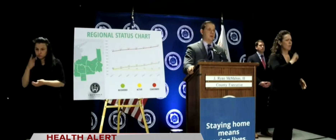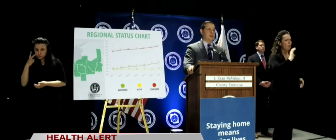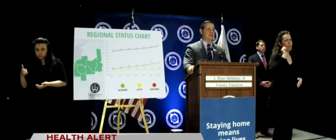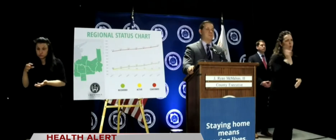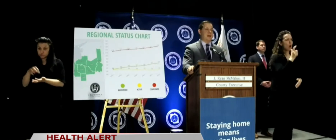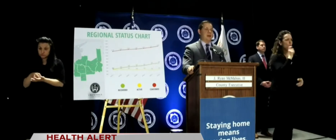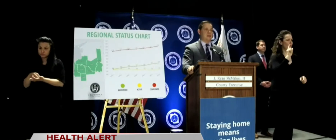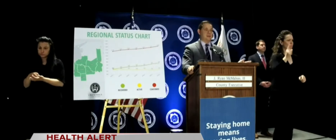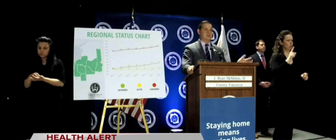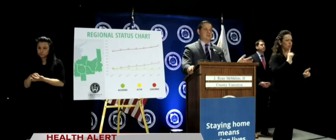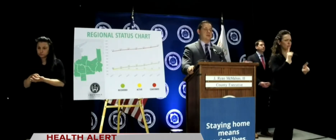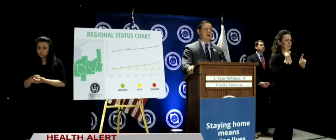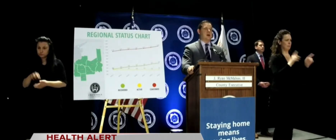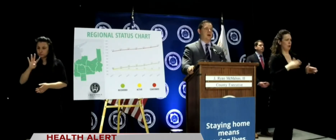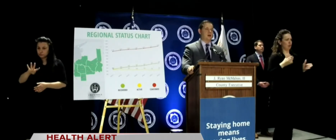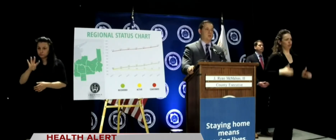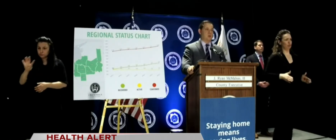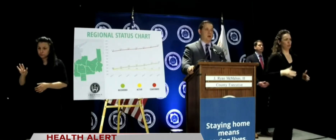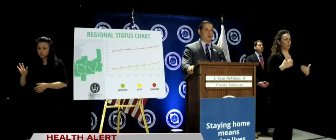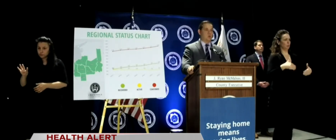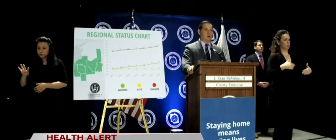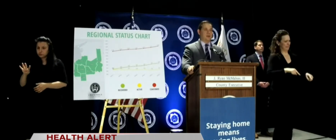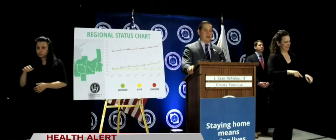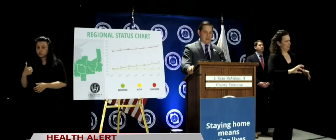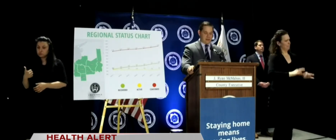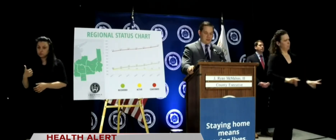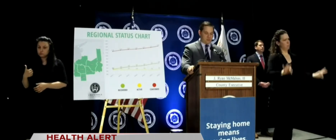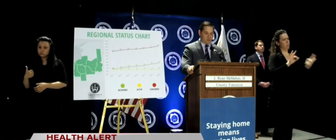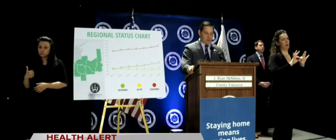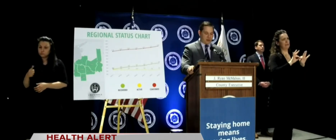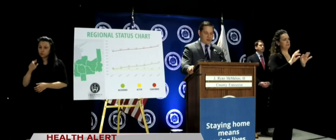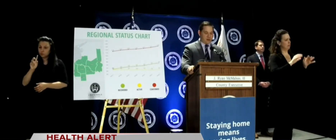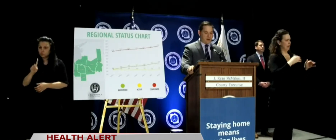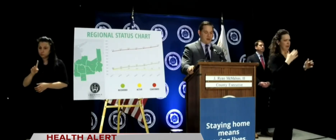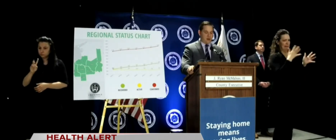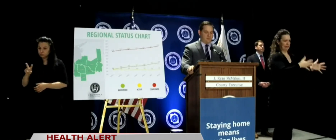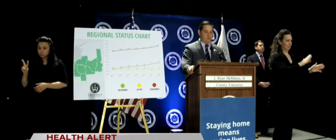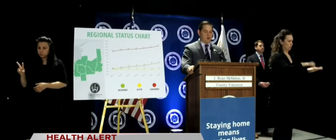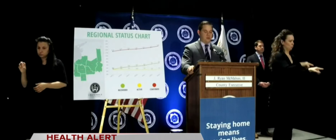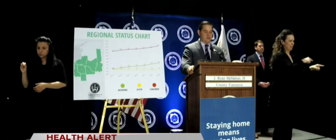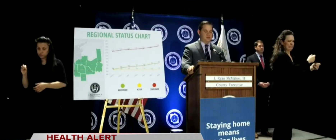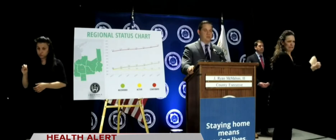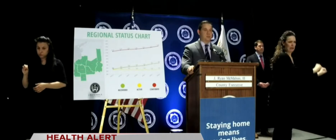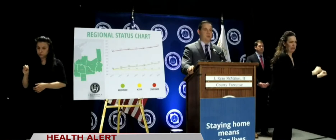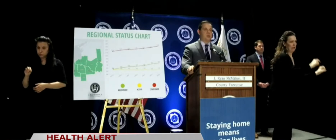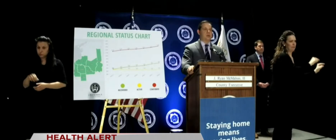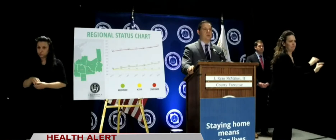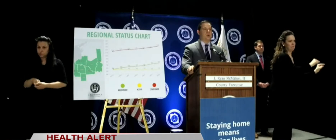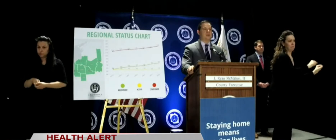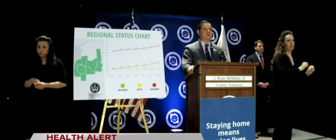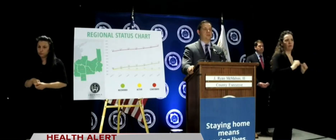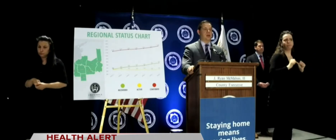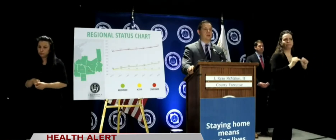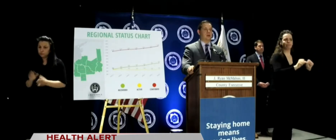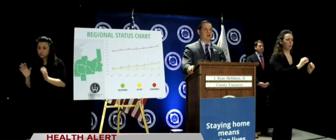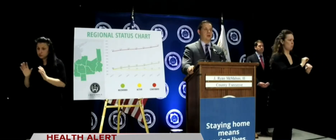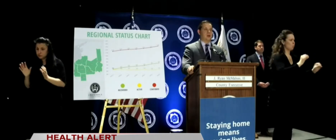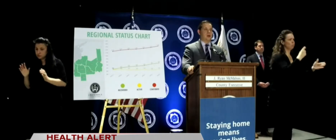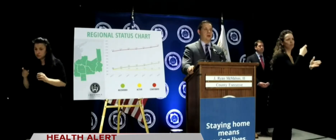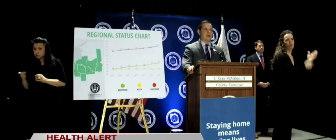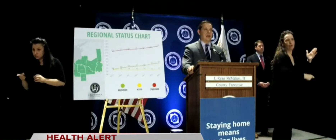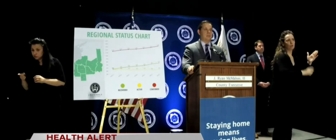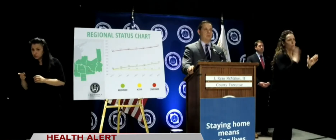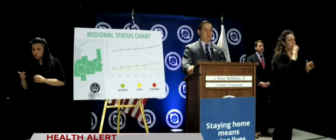to expand this, and we're already working on that type of plan. If you are an essential employee, you're running to child care